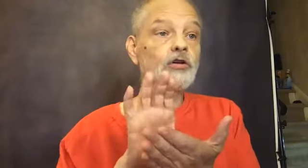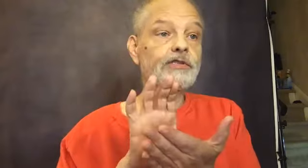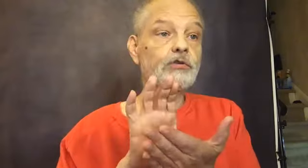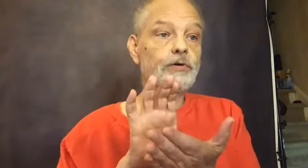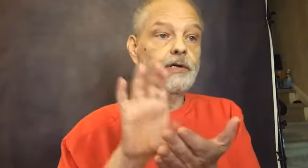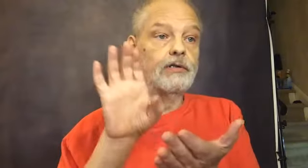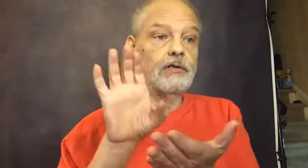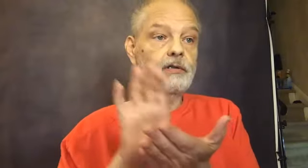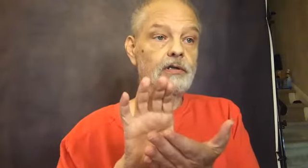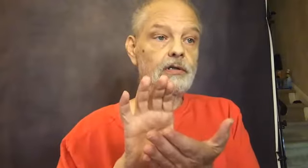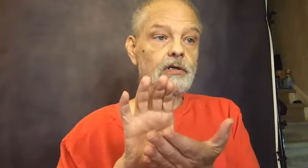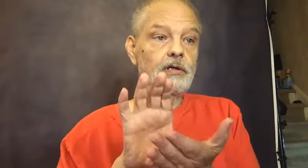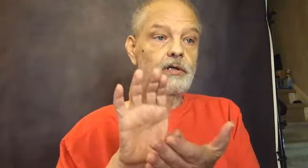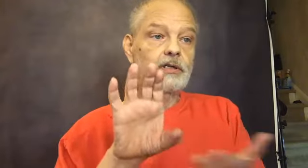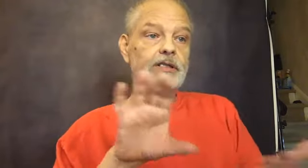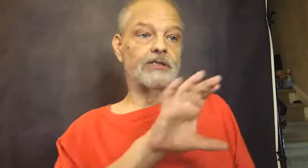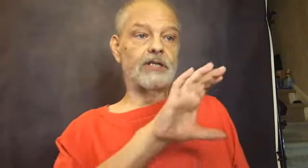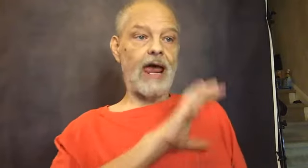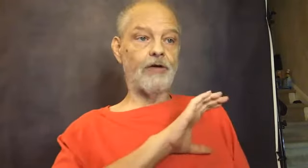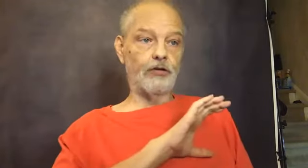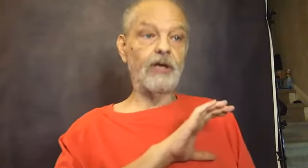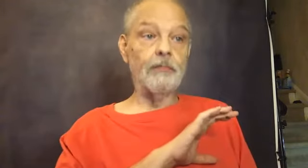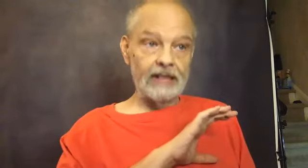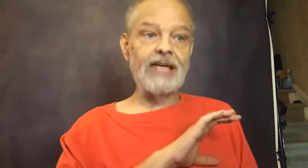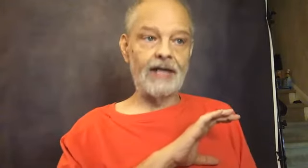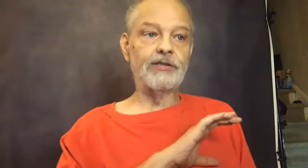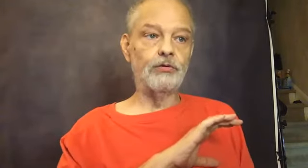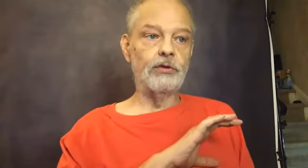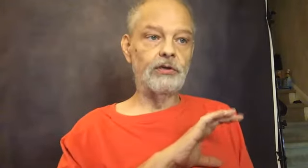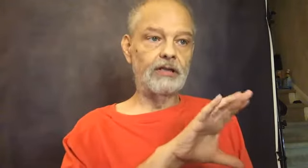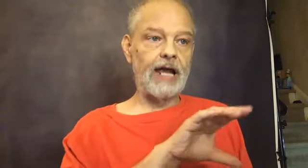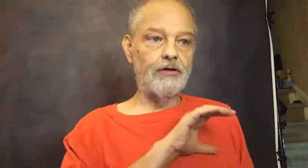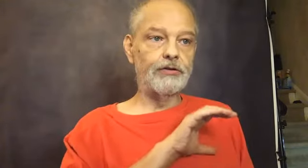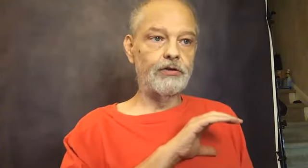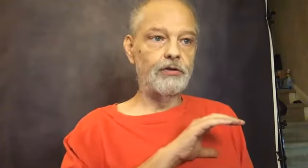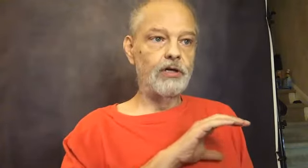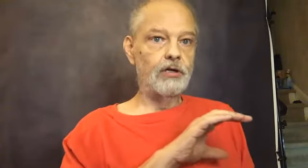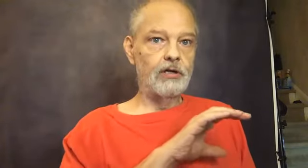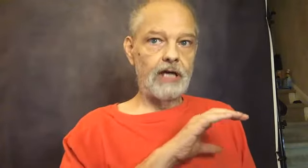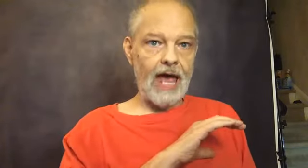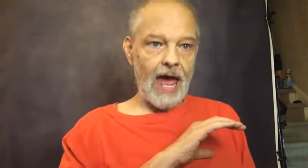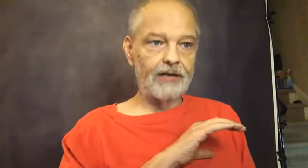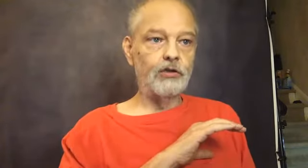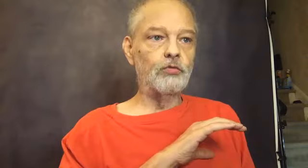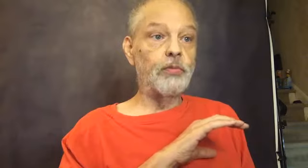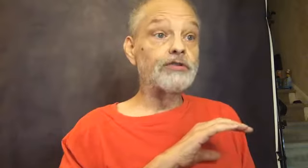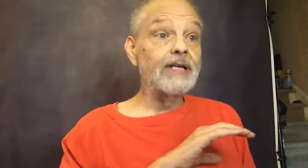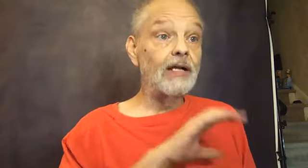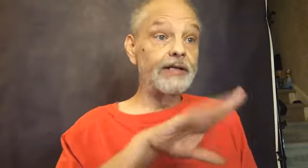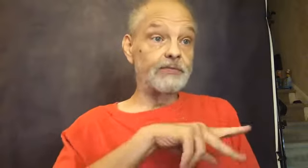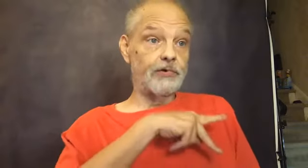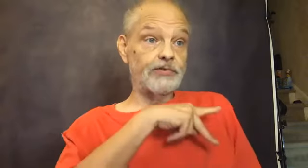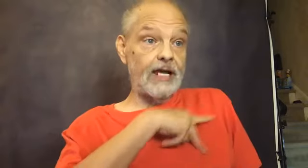of a story. This is character that means attitude. Character, attitude, personality is personality